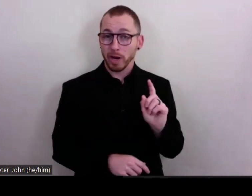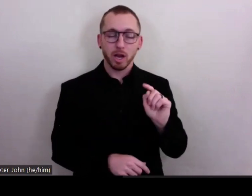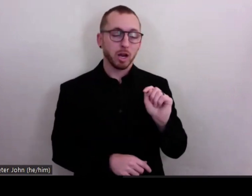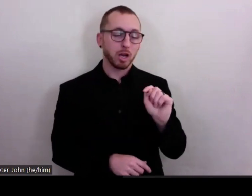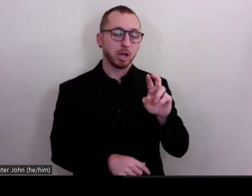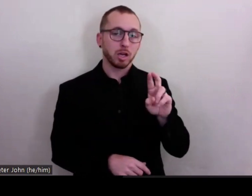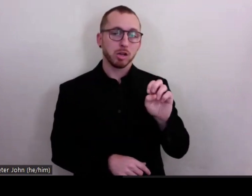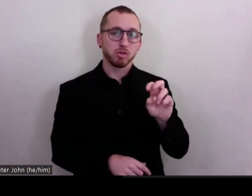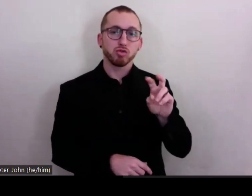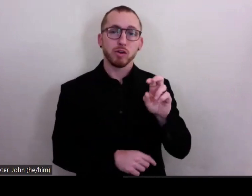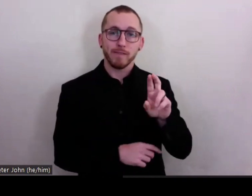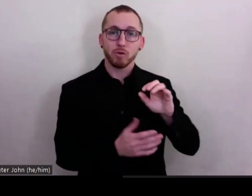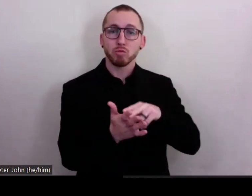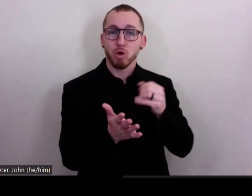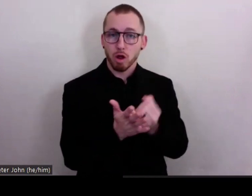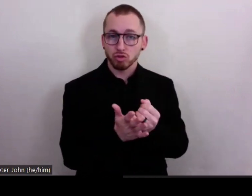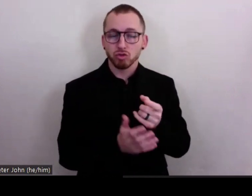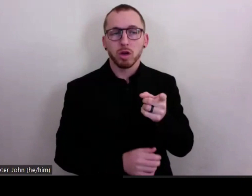same